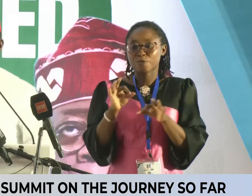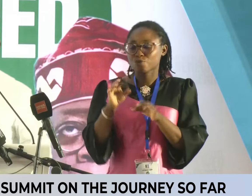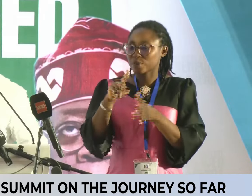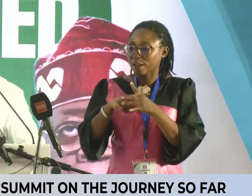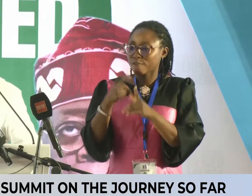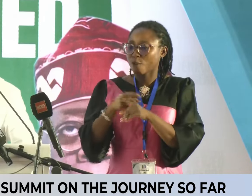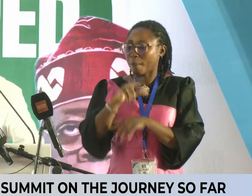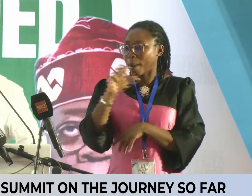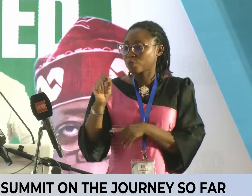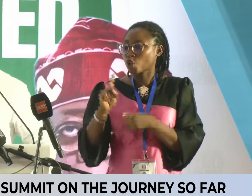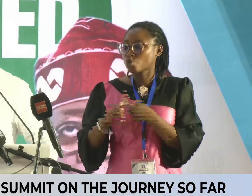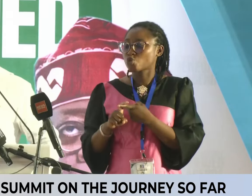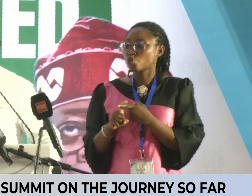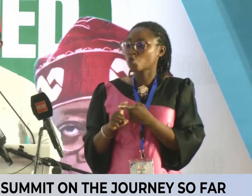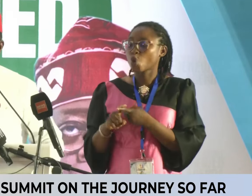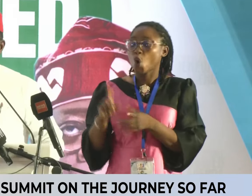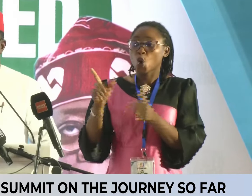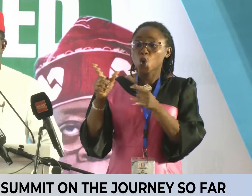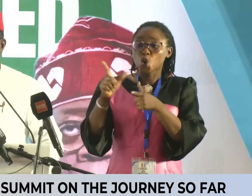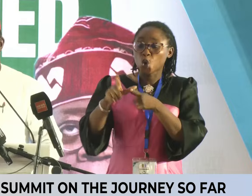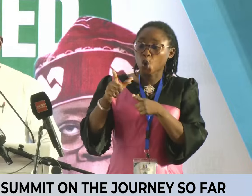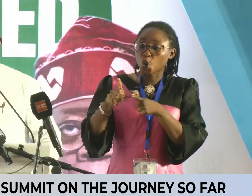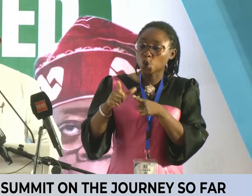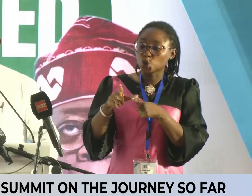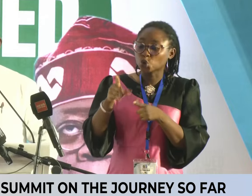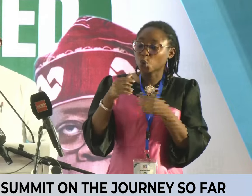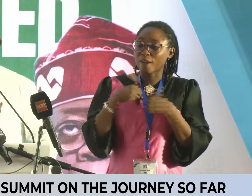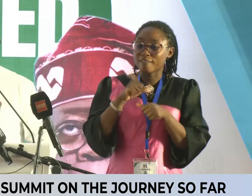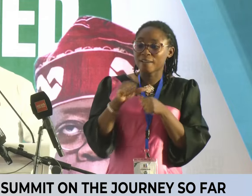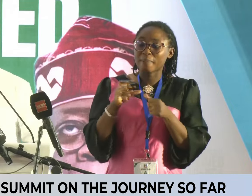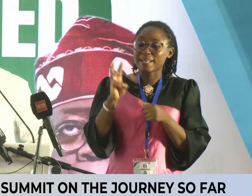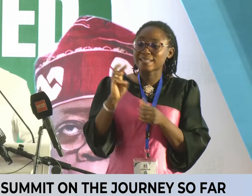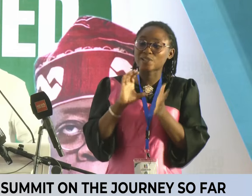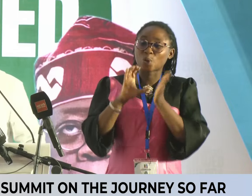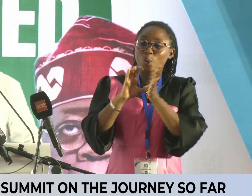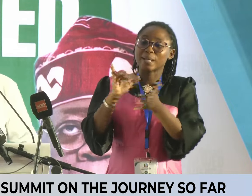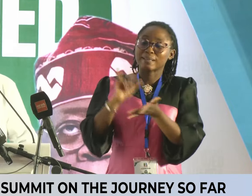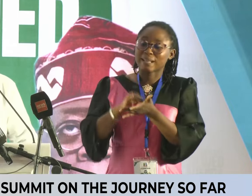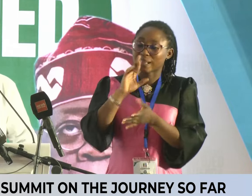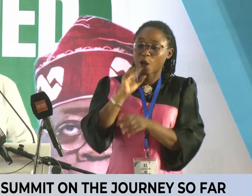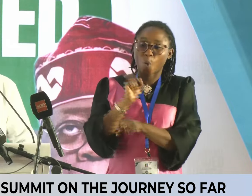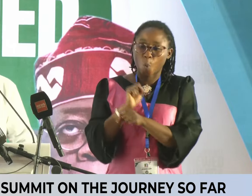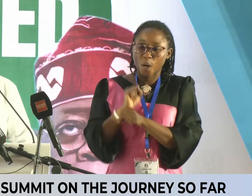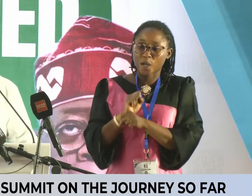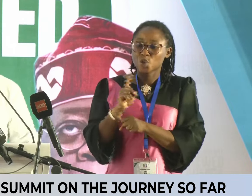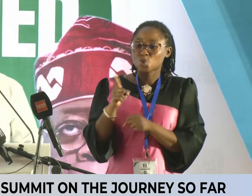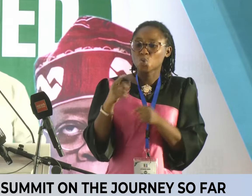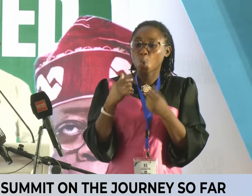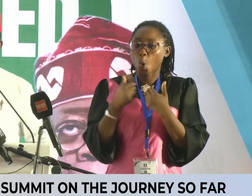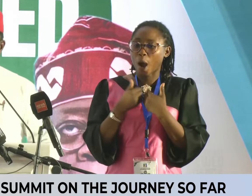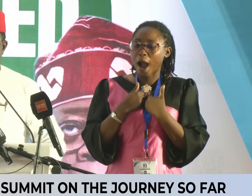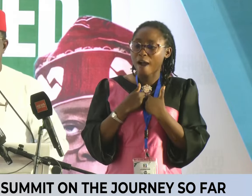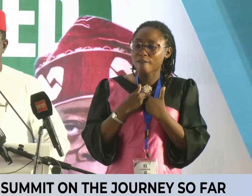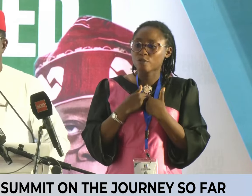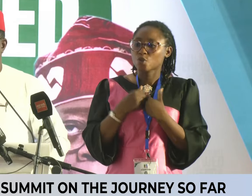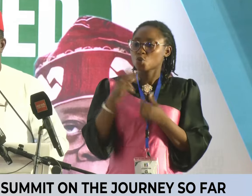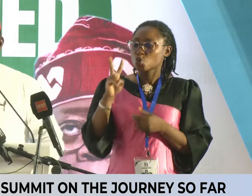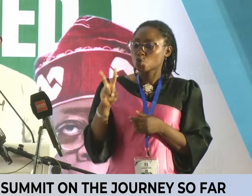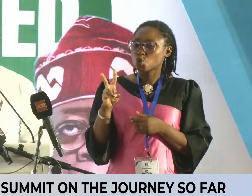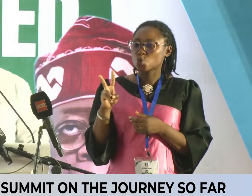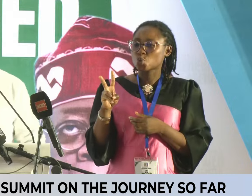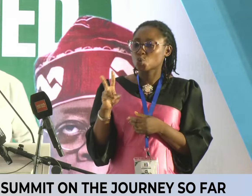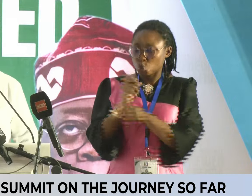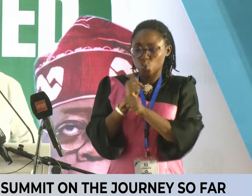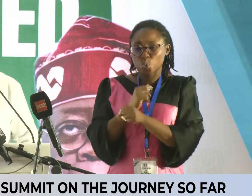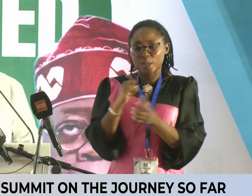from Abuja to Lokoja, you have about 6 contractors that are ongoing. You have, True Crete that